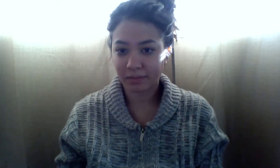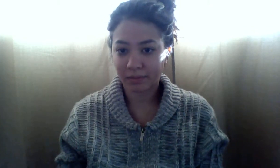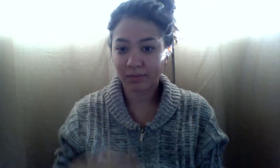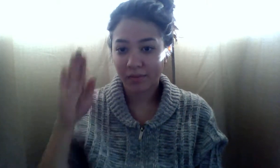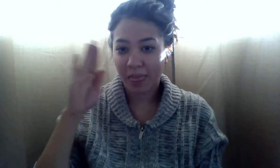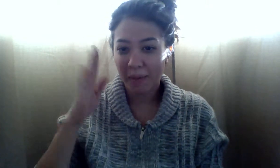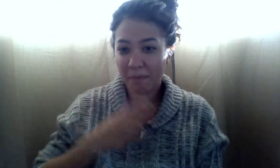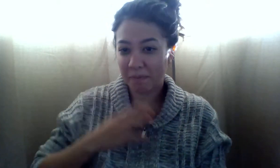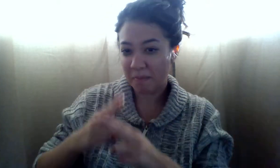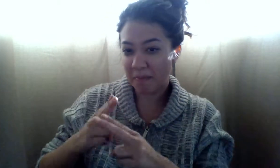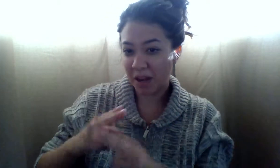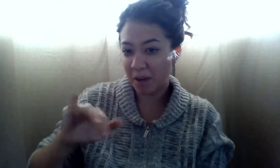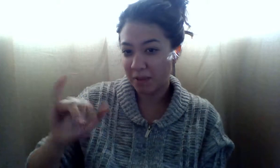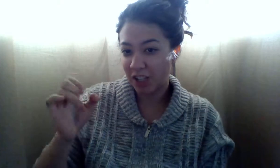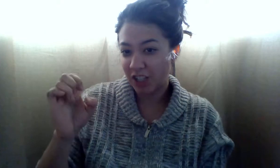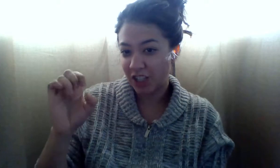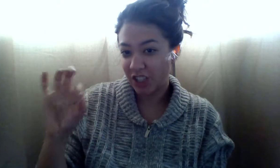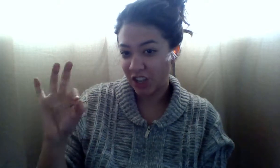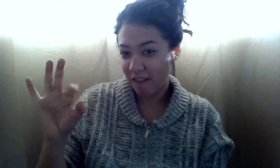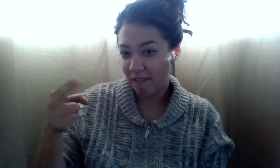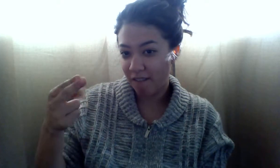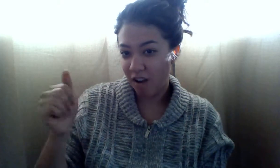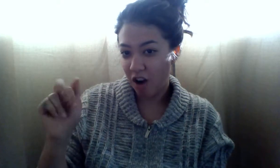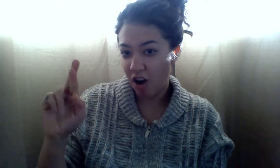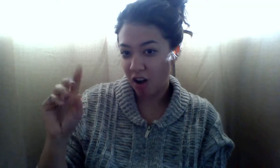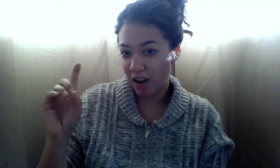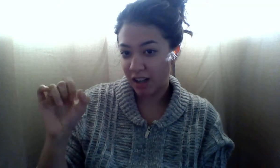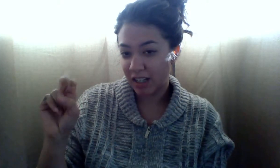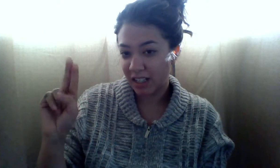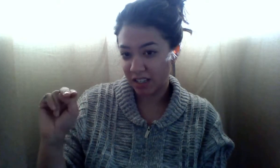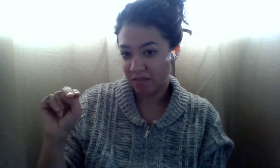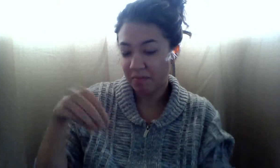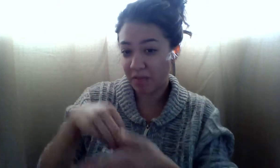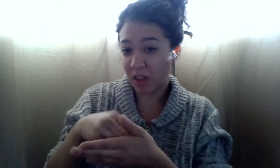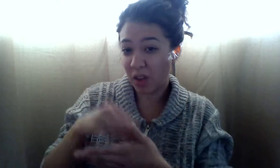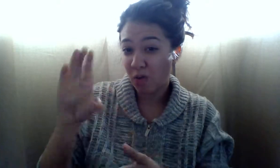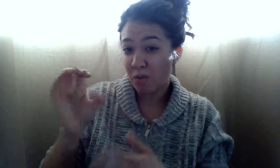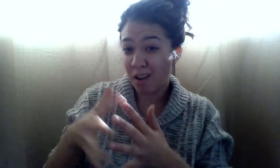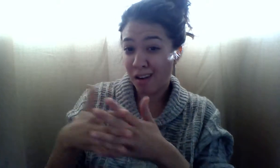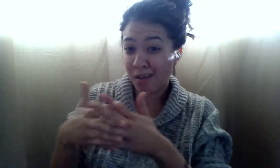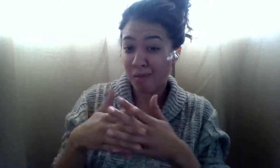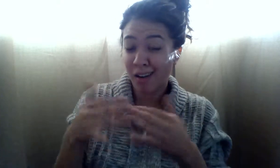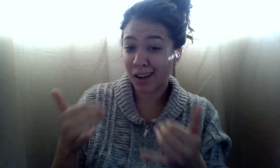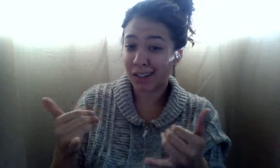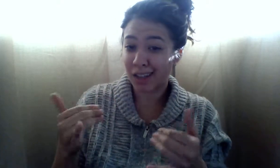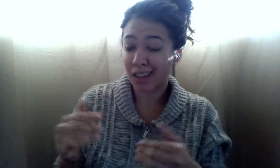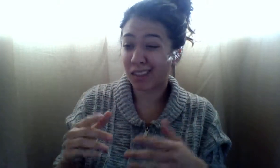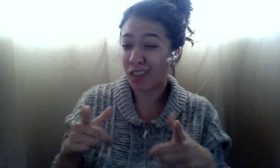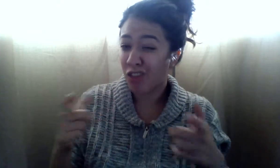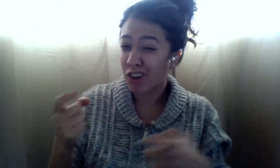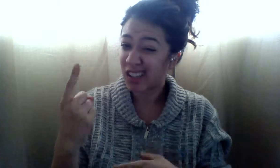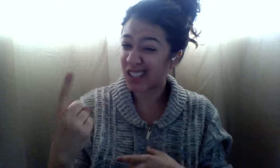Hello, my name is Jeff Hardison. In corporate America today, probably the largest single expense that any business has is its